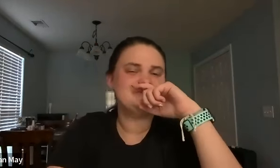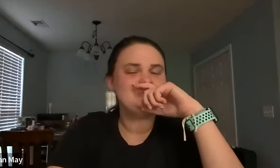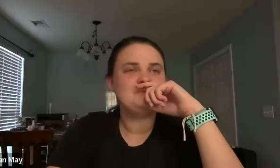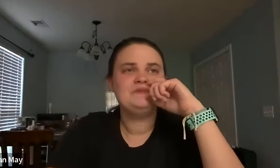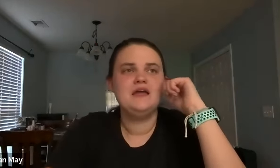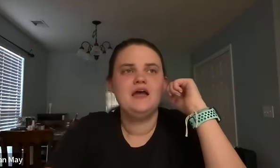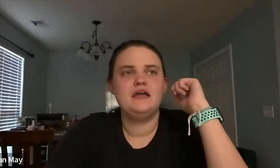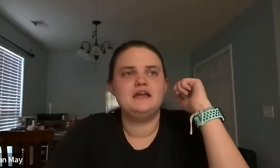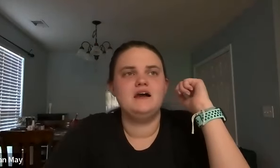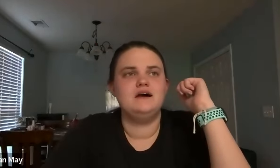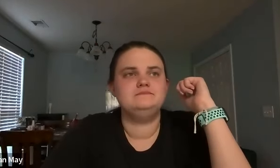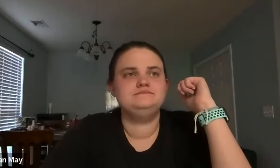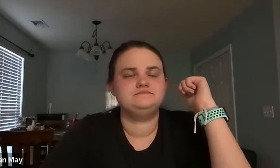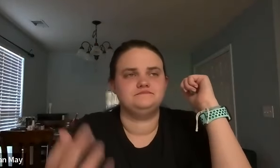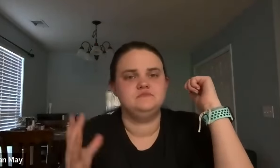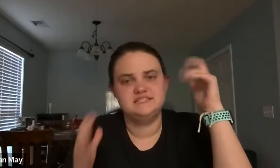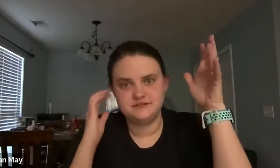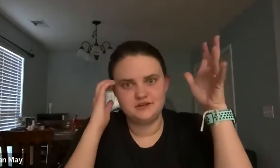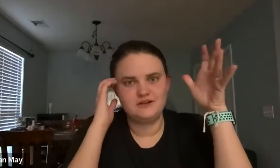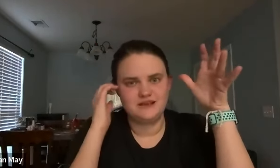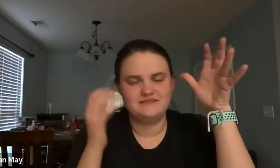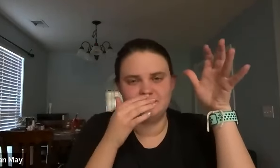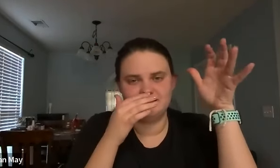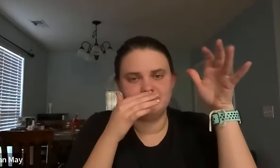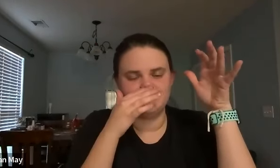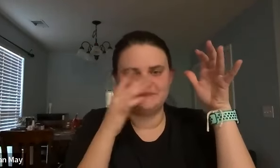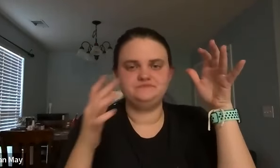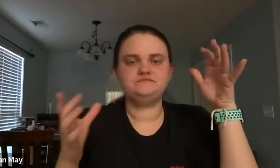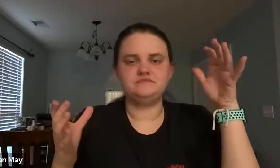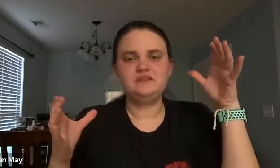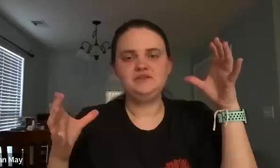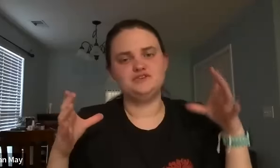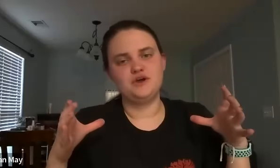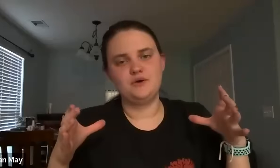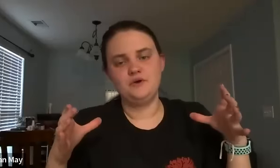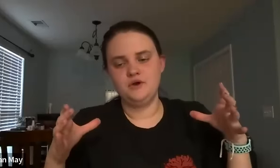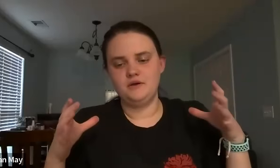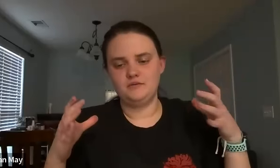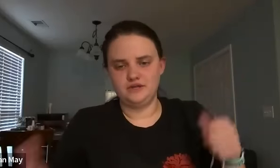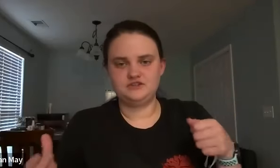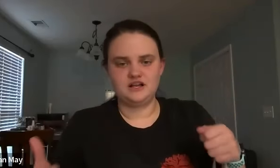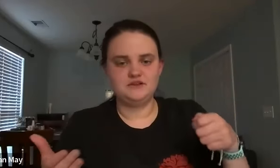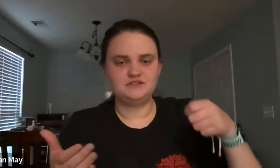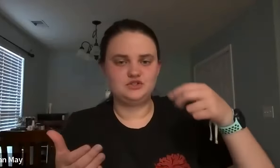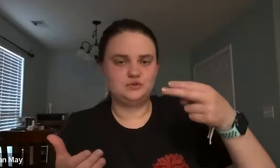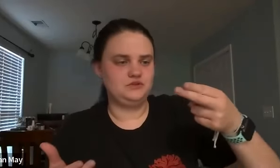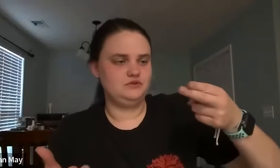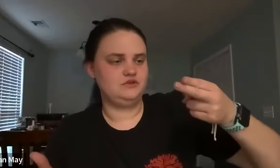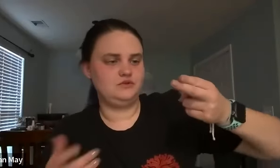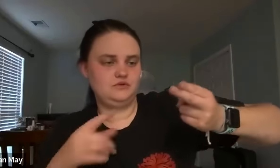soup and cereal are kind of very similar. So when you're talking about soup, you